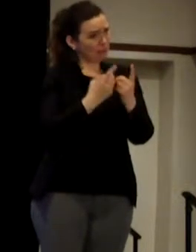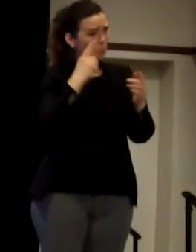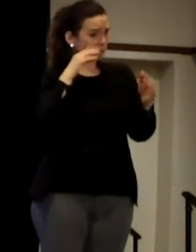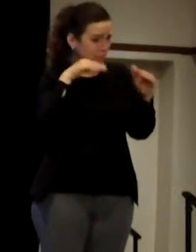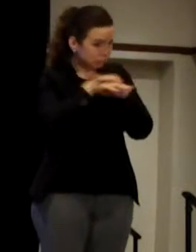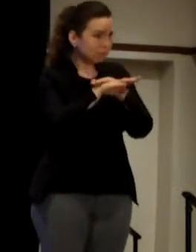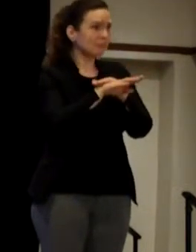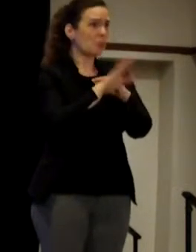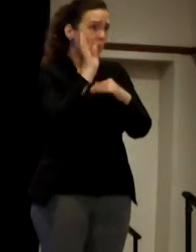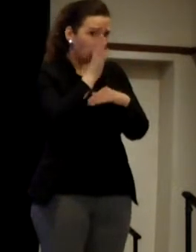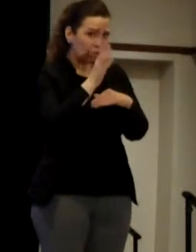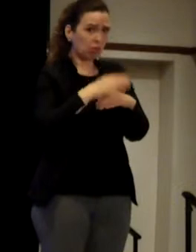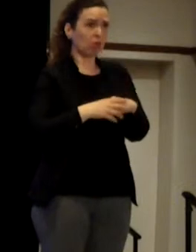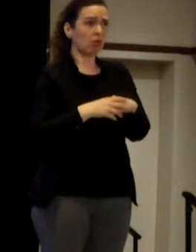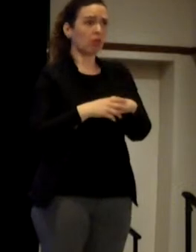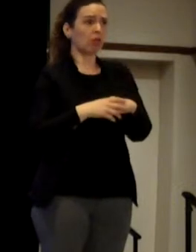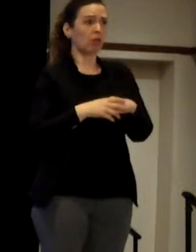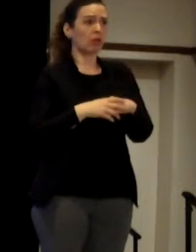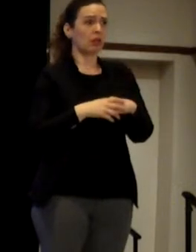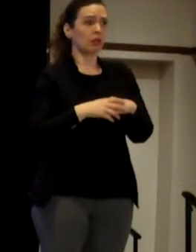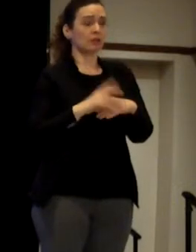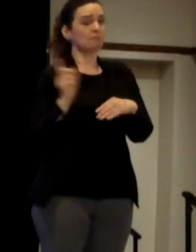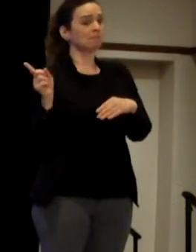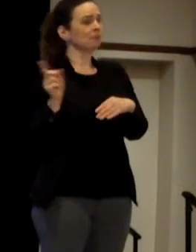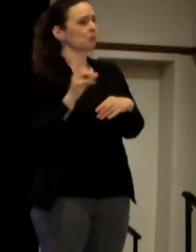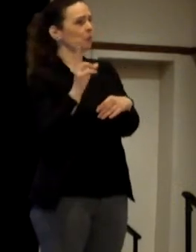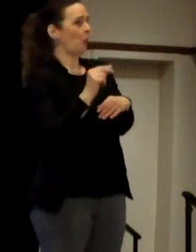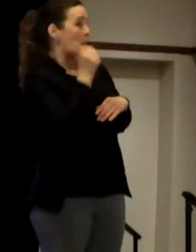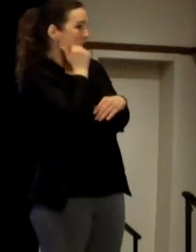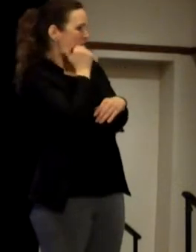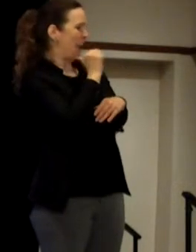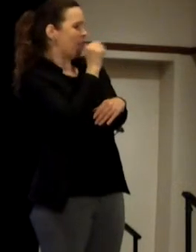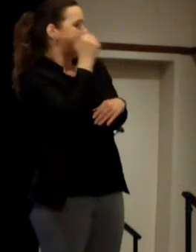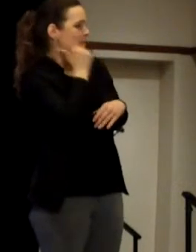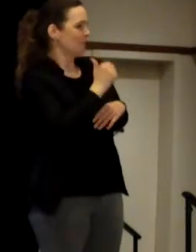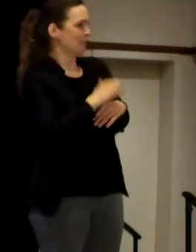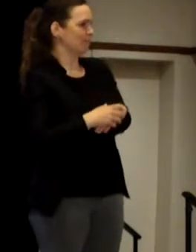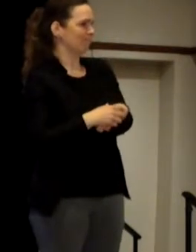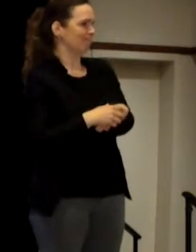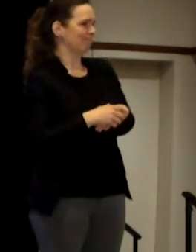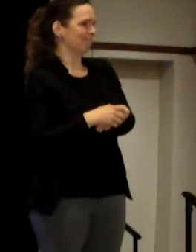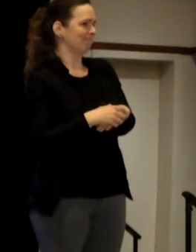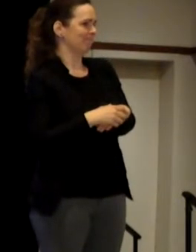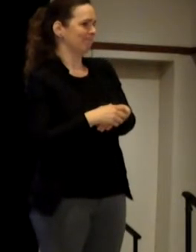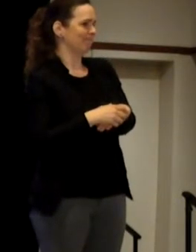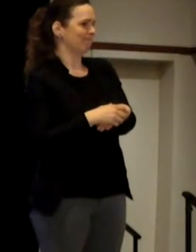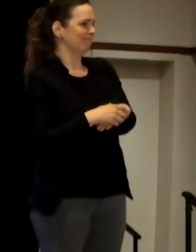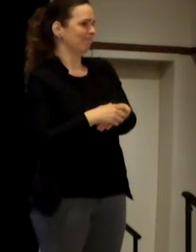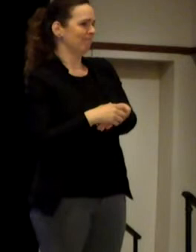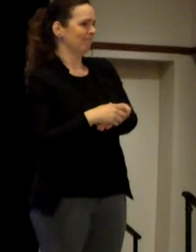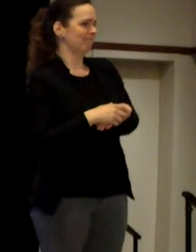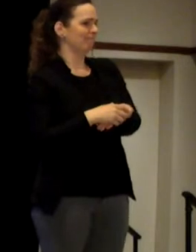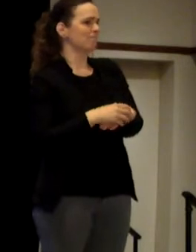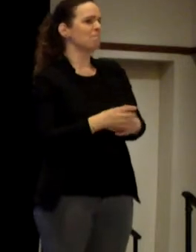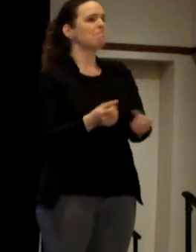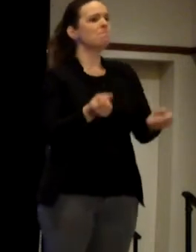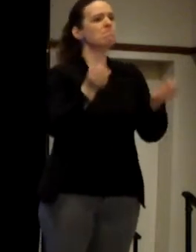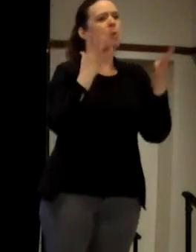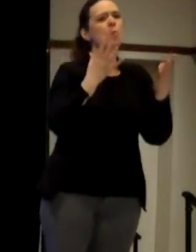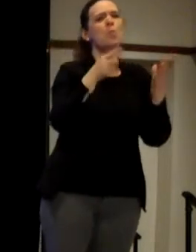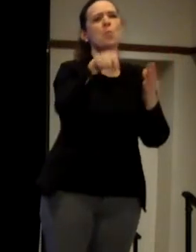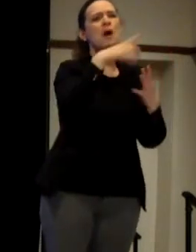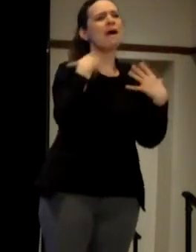not on a daily routine for the health department. Certainly, the health department does lots of inspections related to restaurants and other